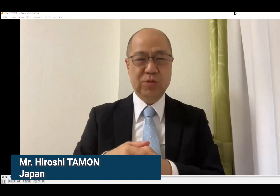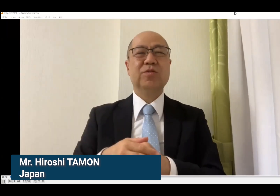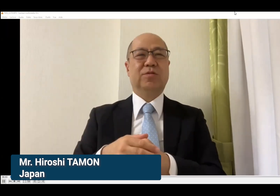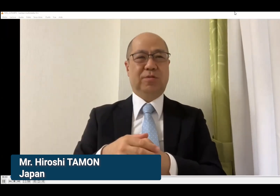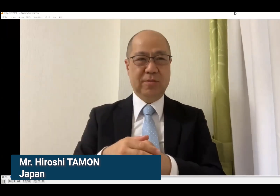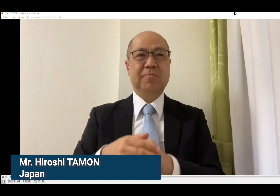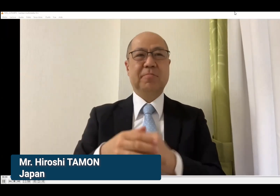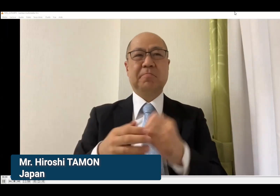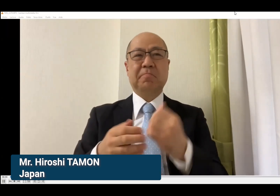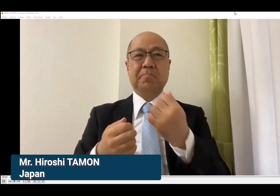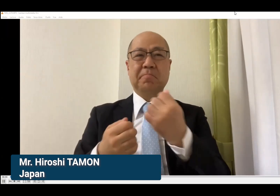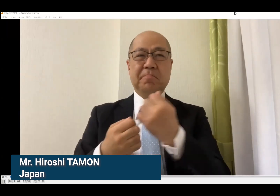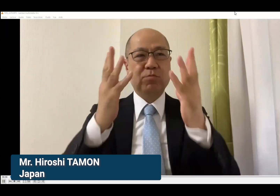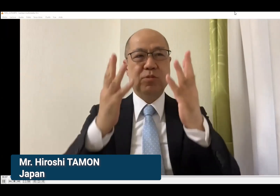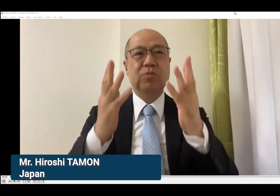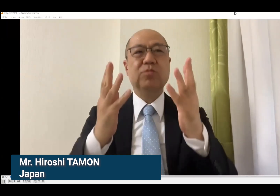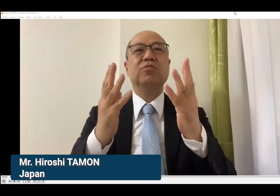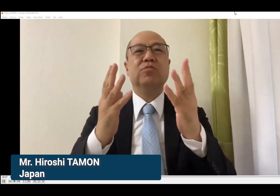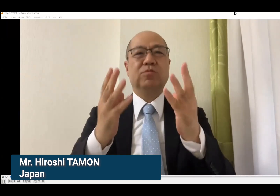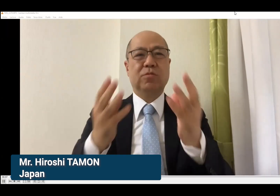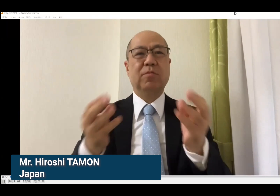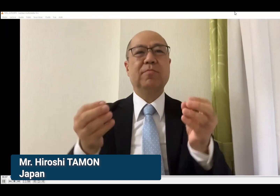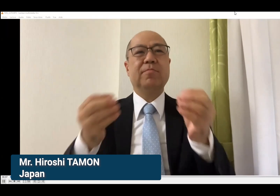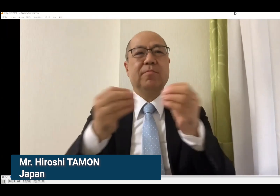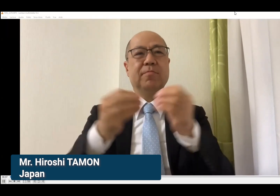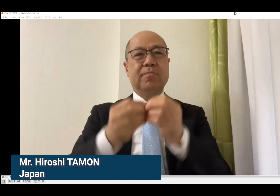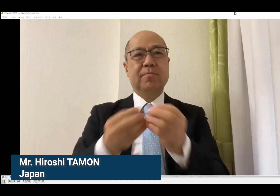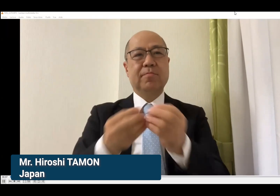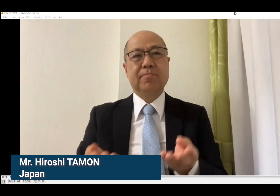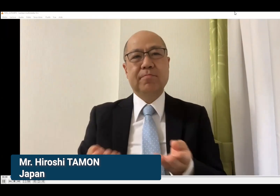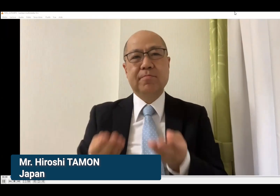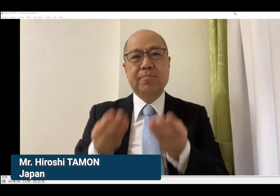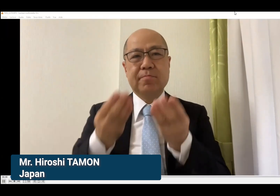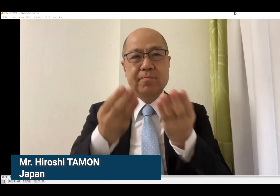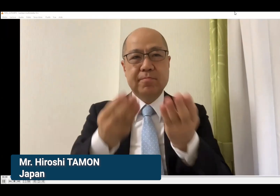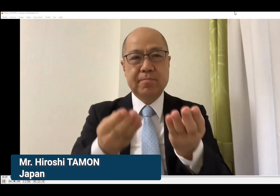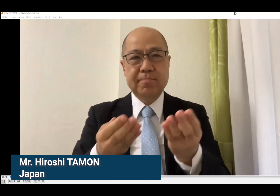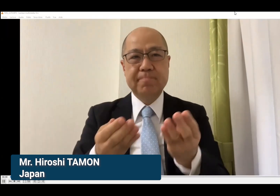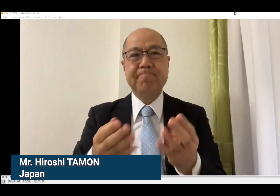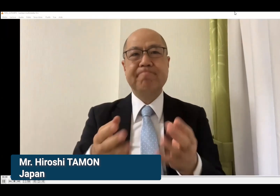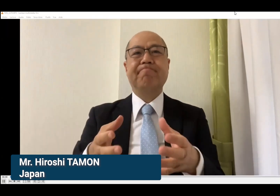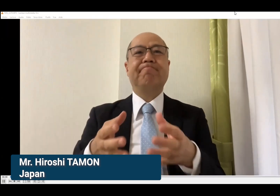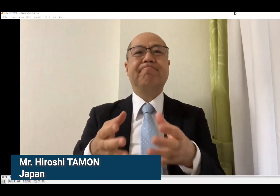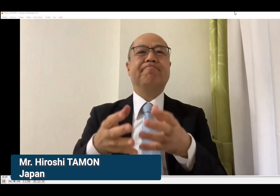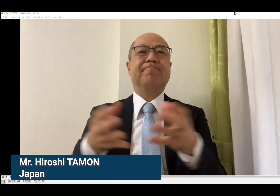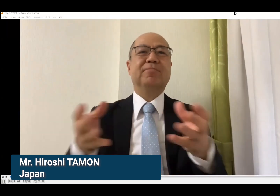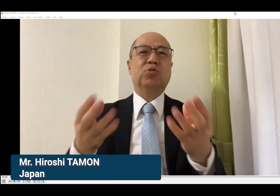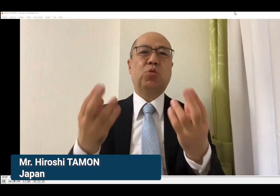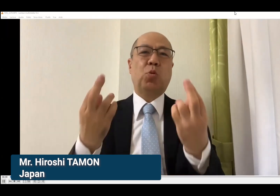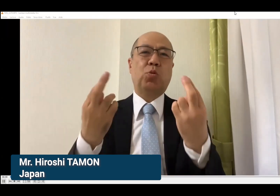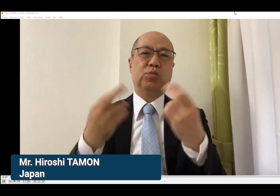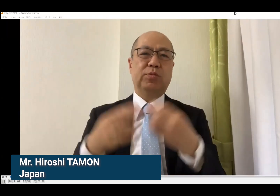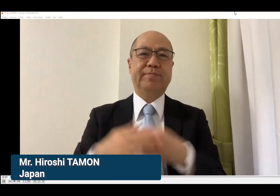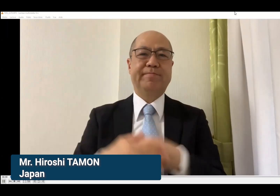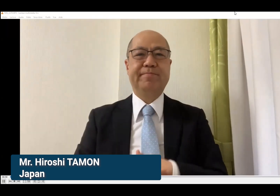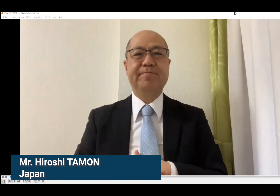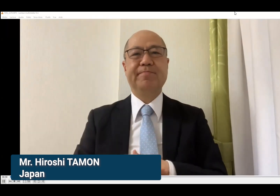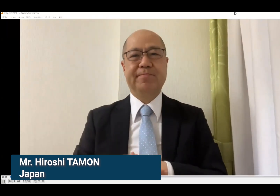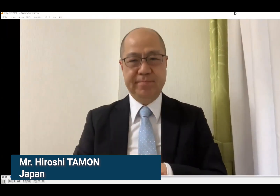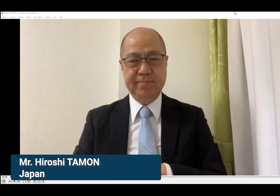When disasters occur, I go to the site and I meet them and support their human rights and help them rebuild their lives, giving them great